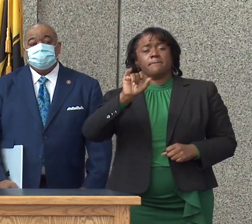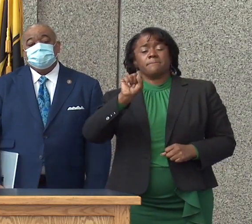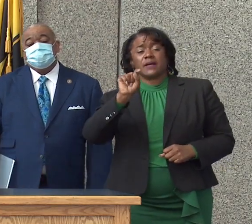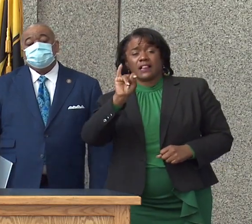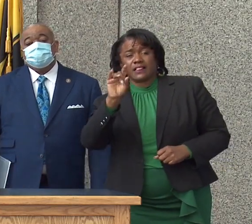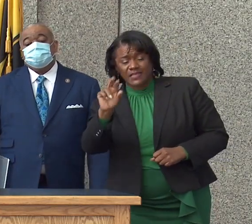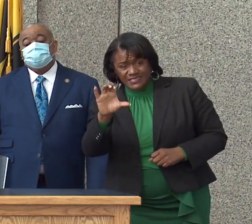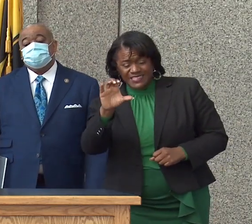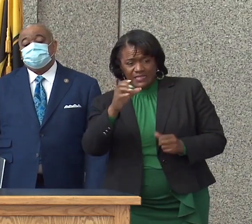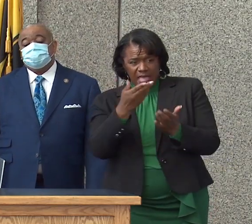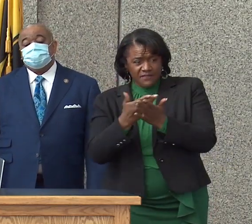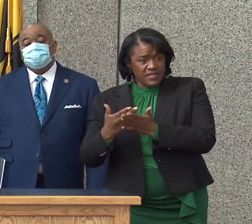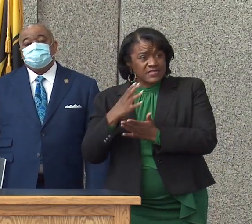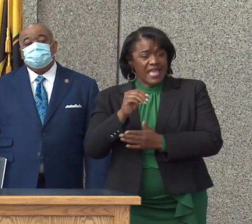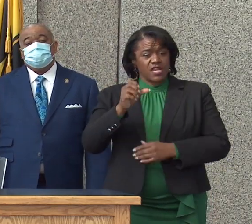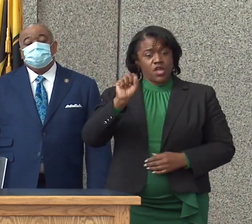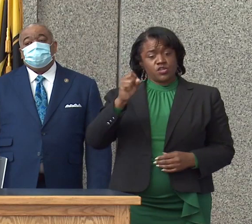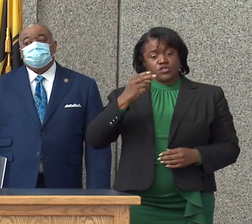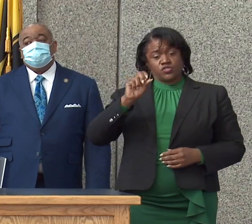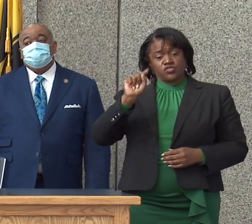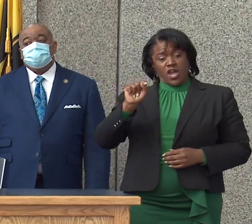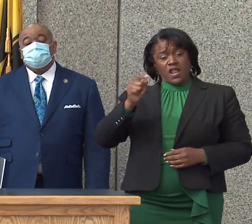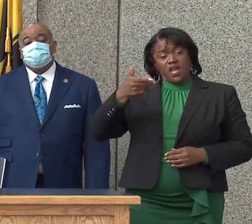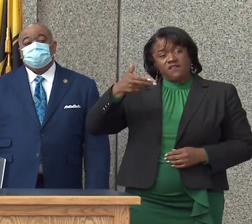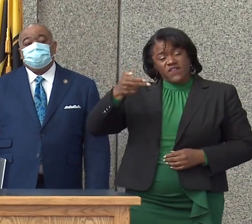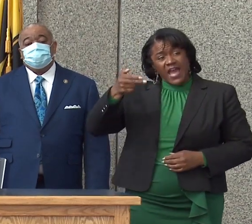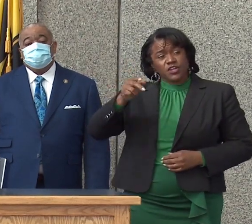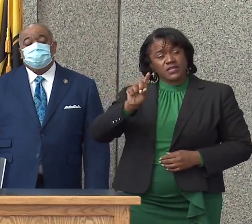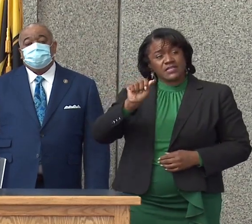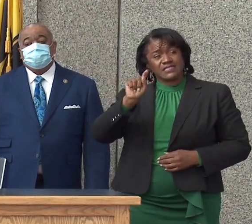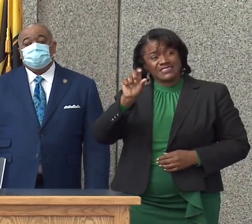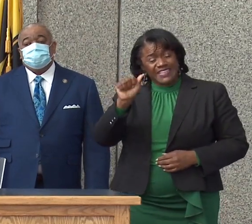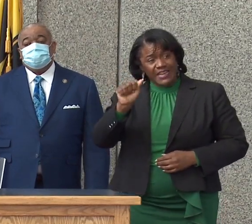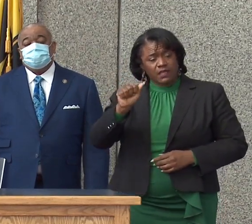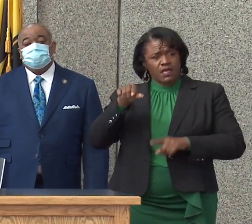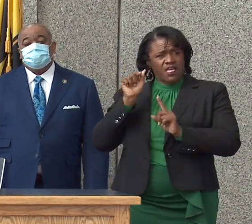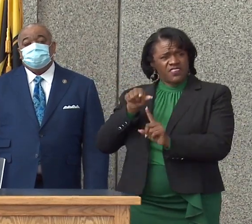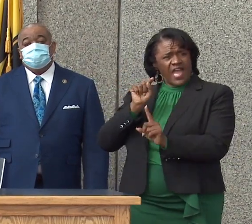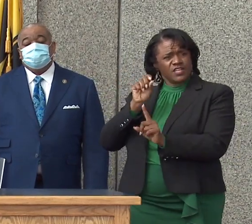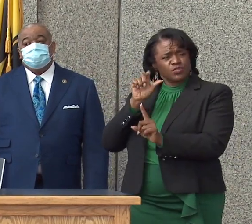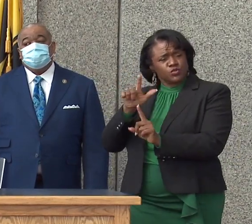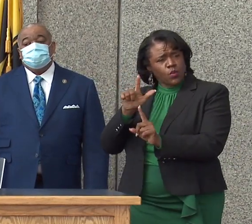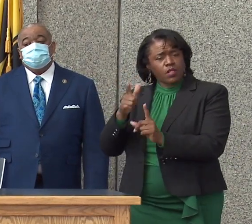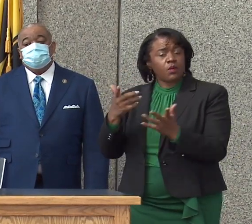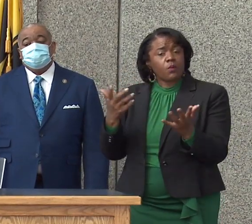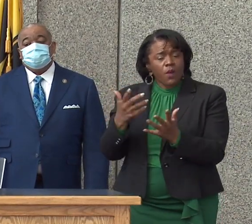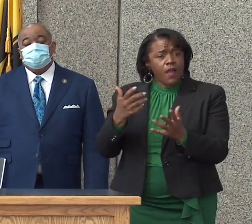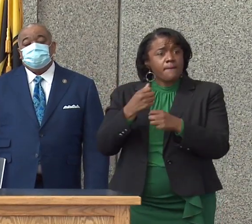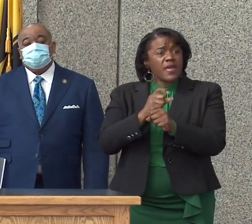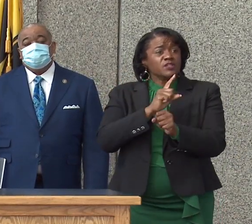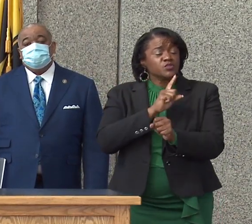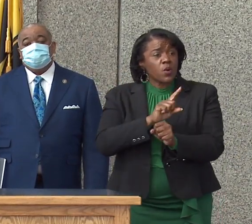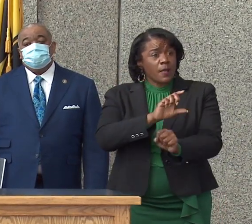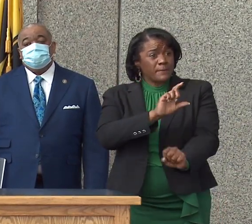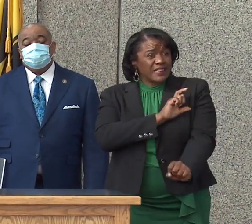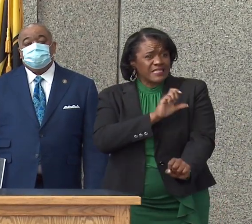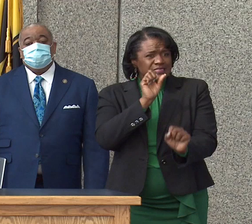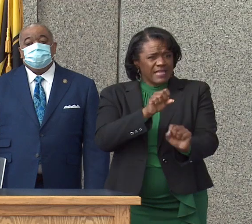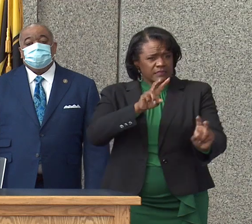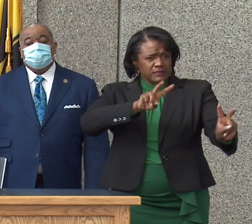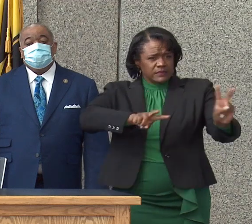crime data and ShotSpotter data. In essence, what this tool does is enable our detectives to see the